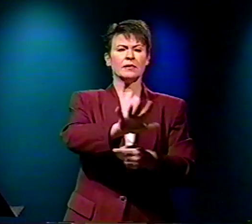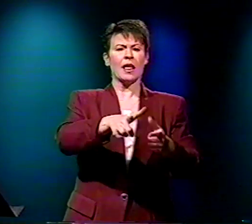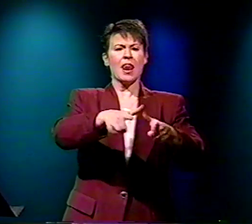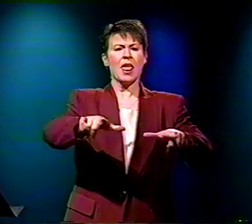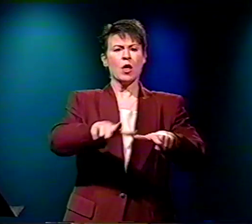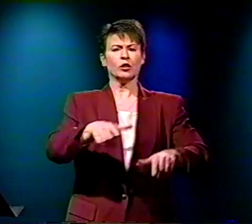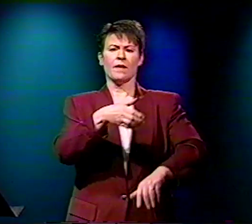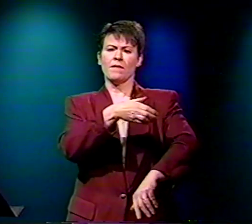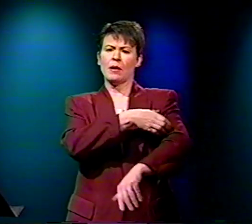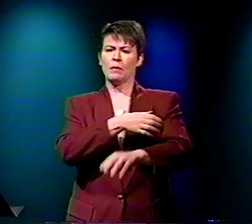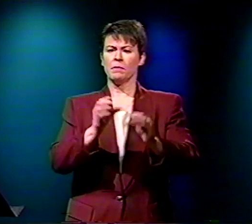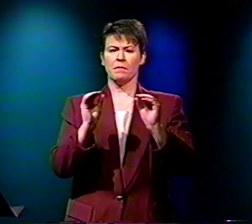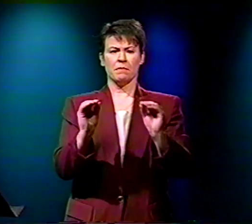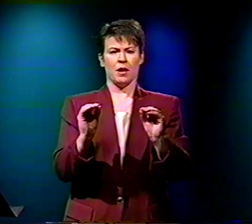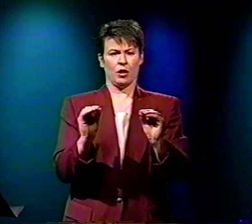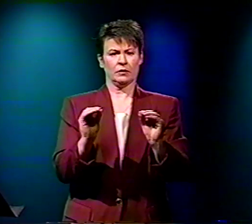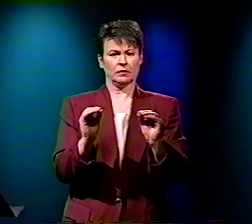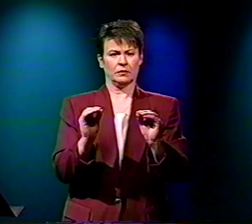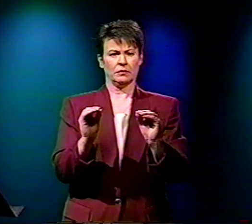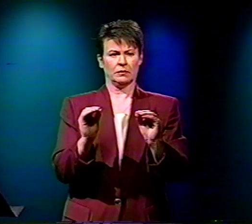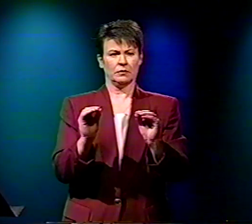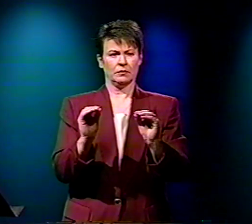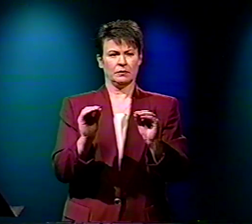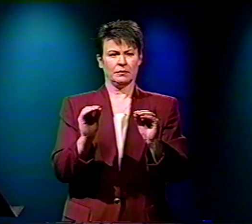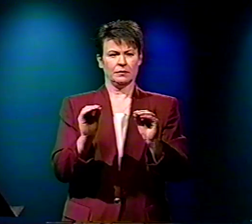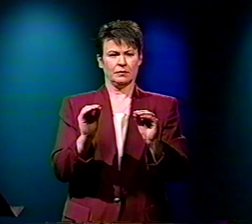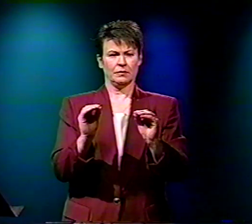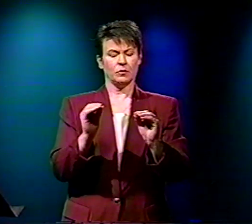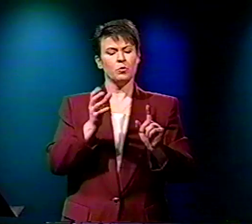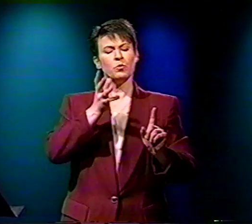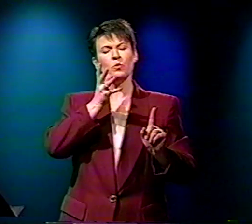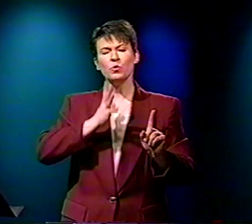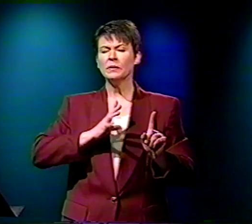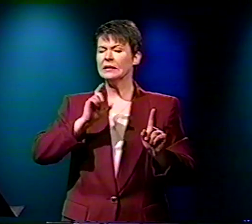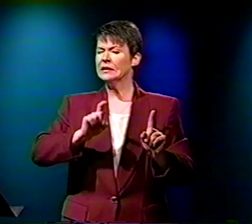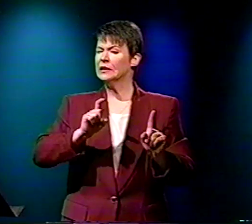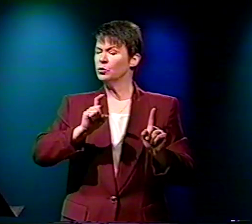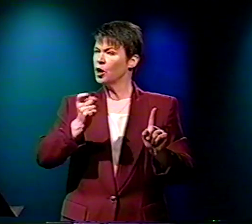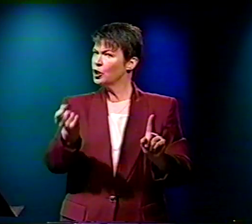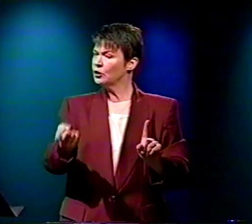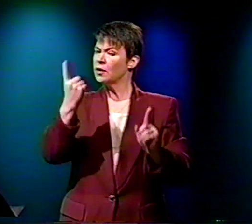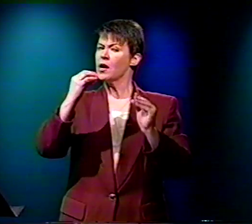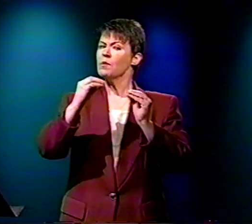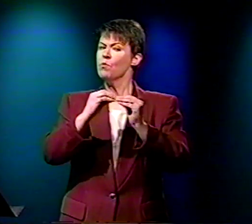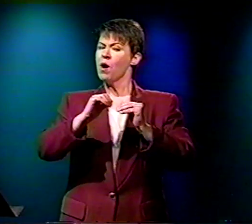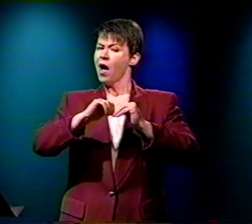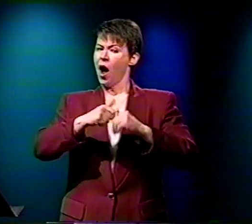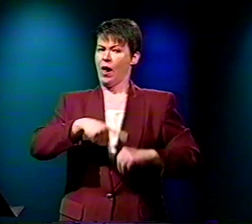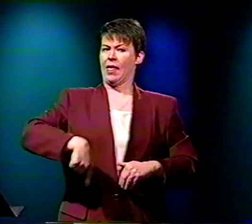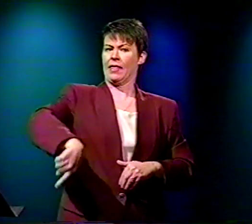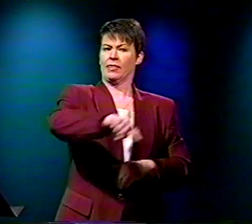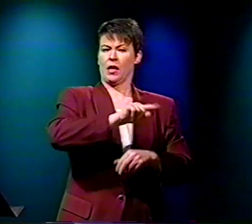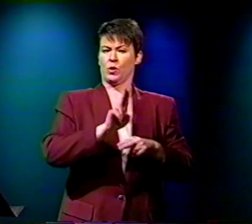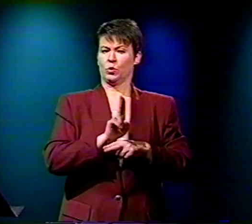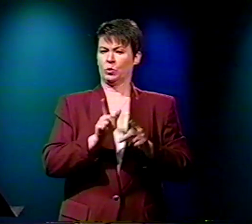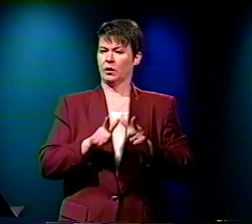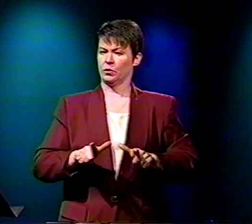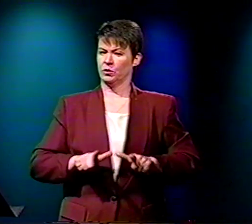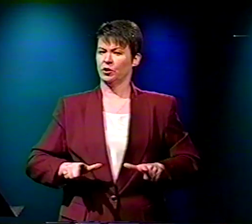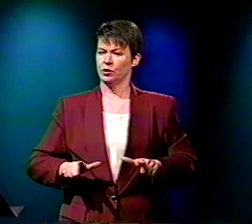like "just" and "only" are, you know, language terms of powerlessness. And women need to understand how they